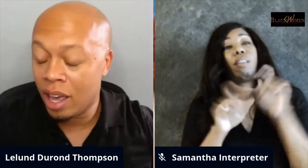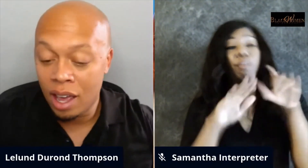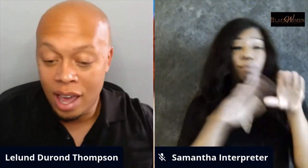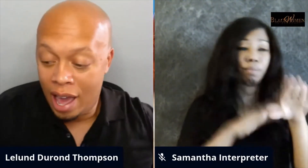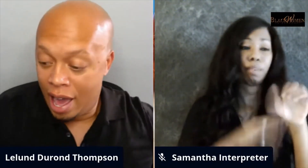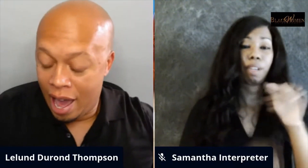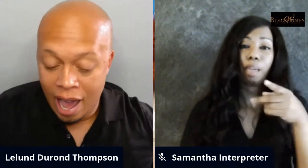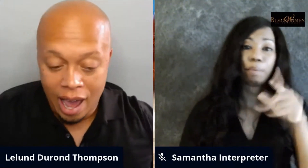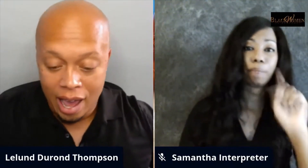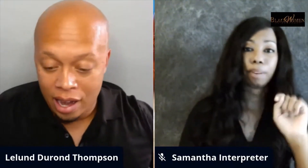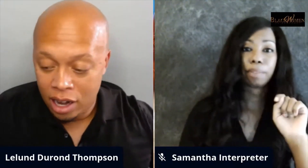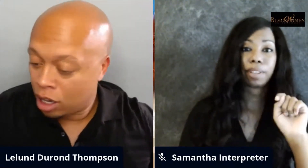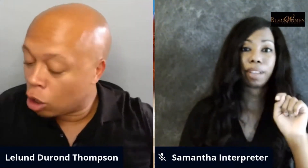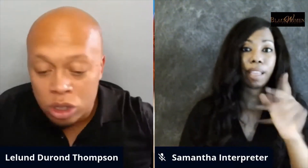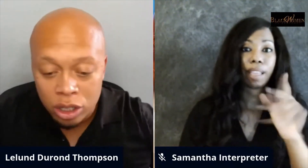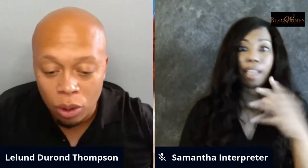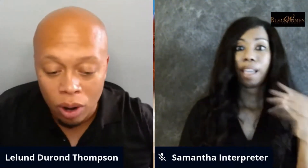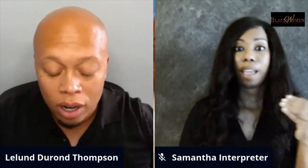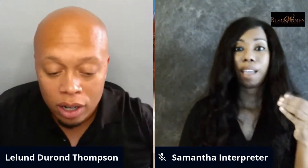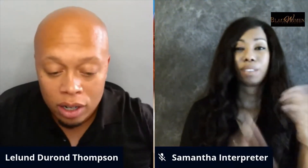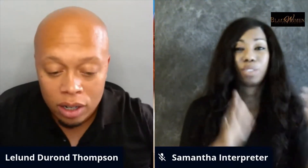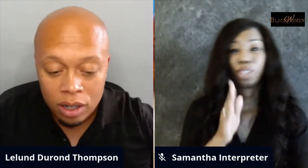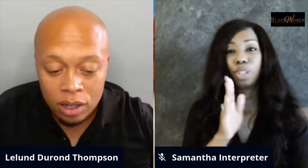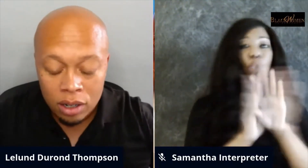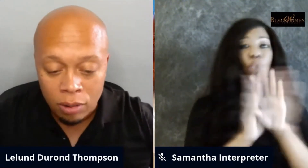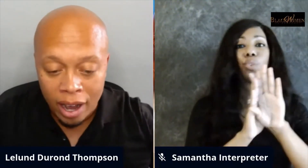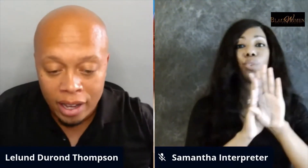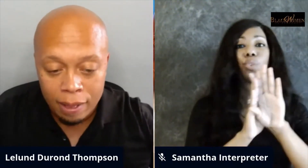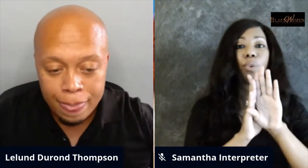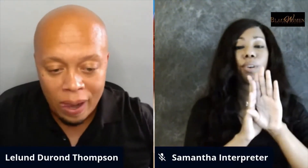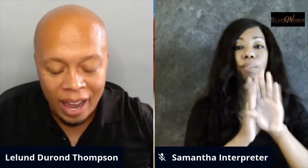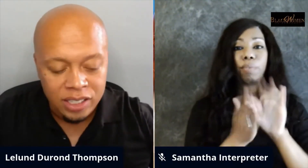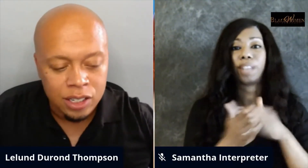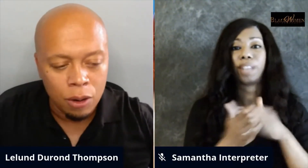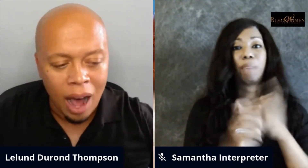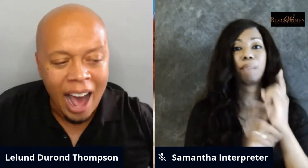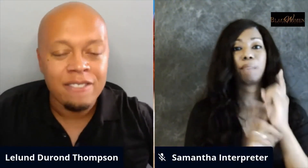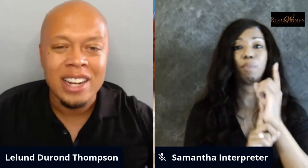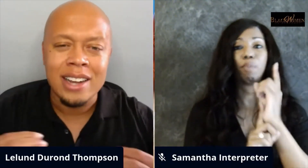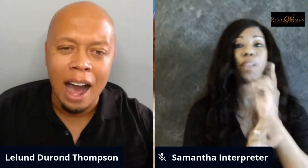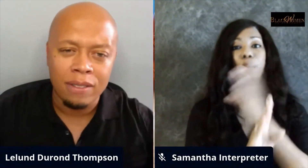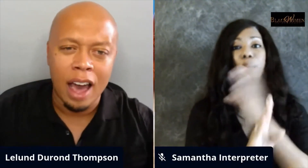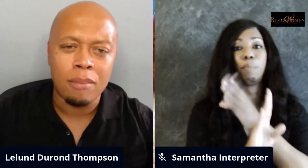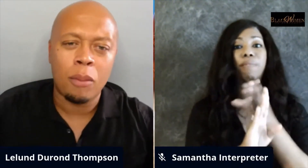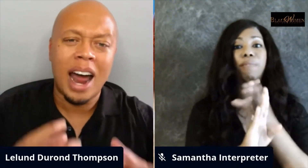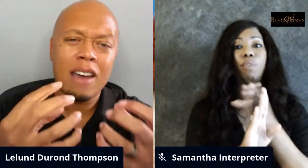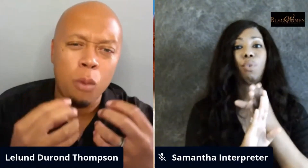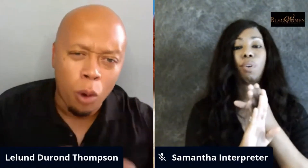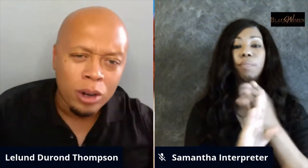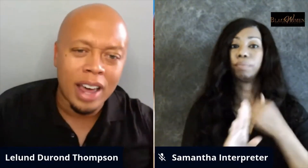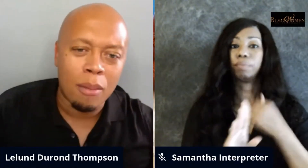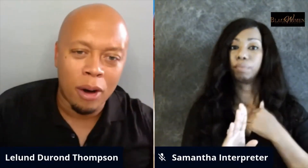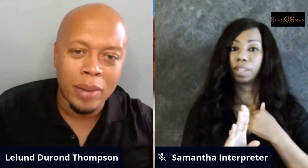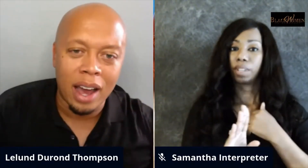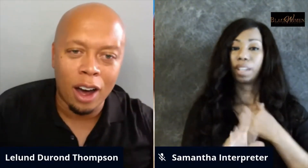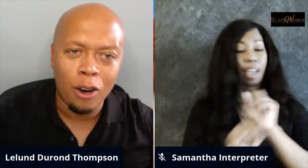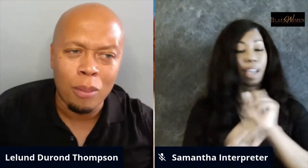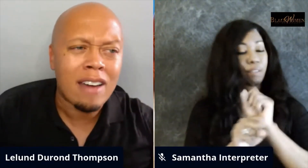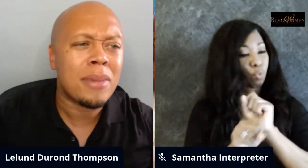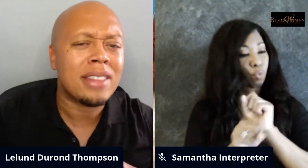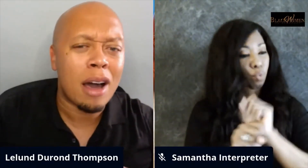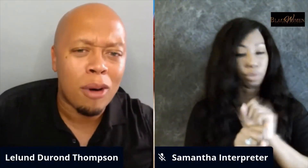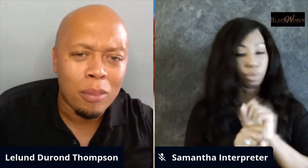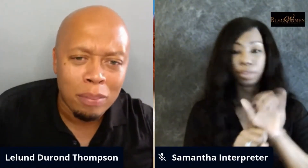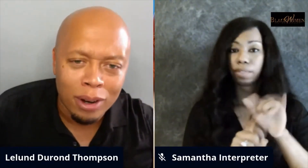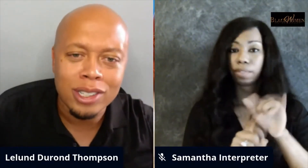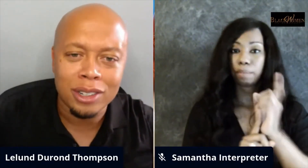apartment and closed the door, right? And so I've endowed that moment. I've worked that moment at home. I've